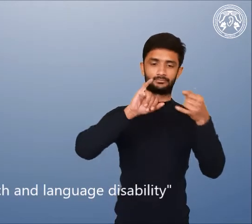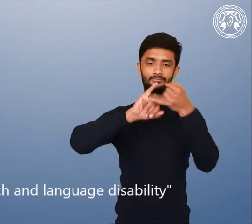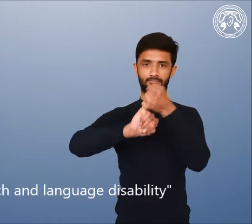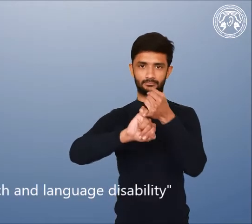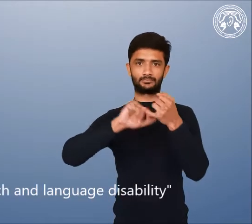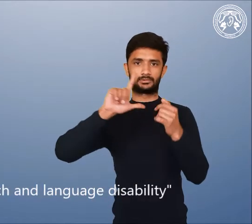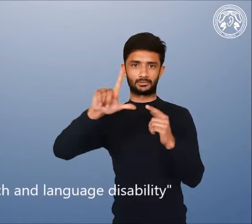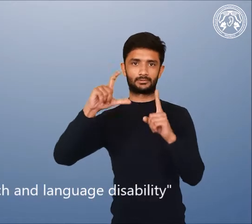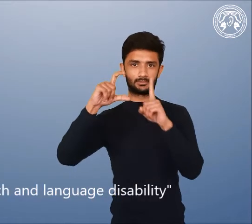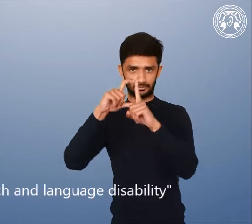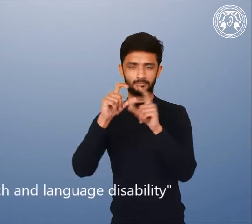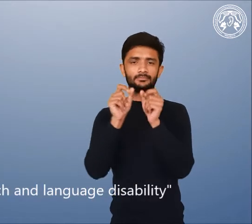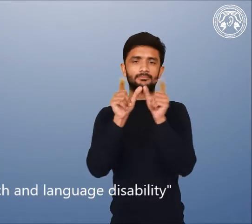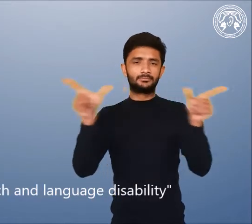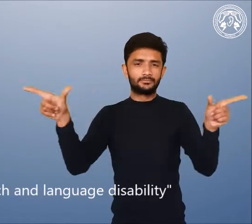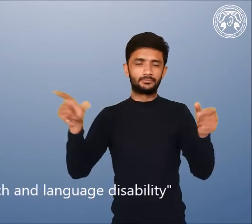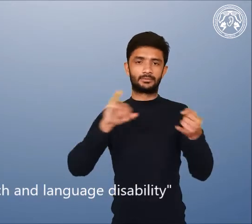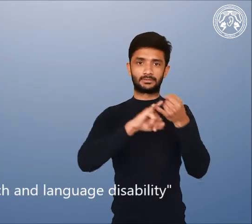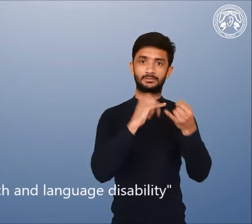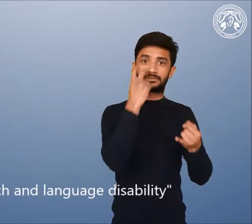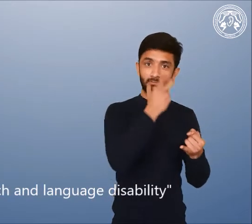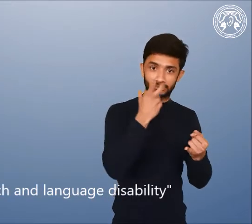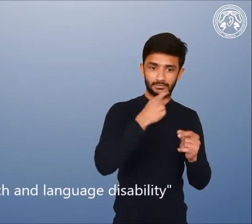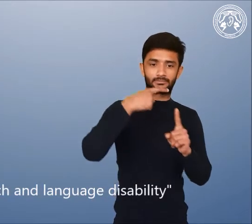D. Speech and language disability.